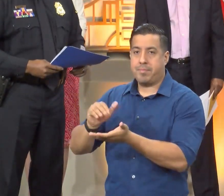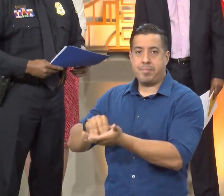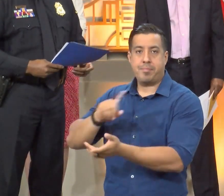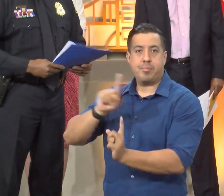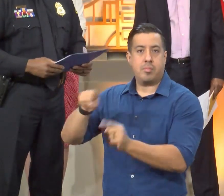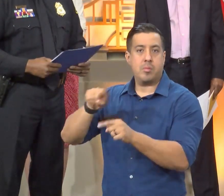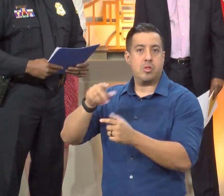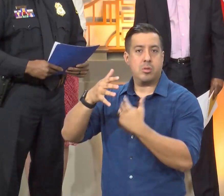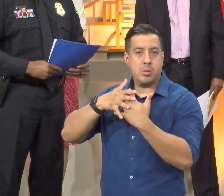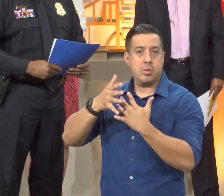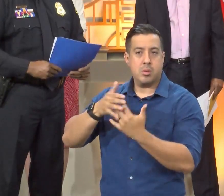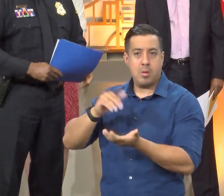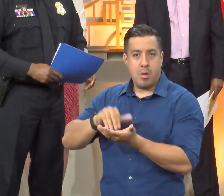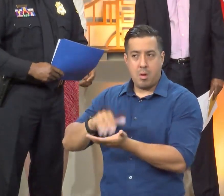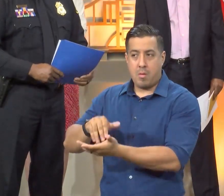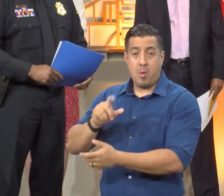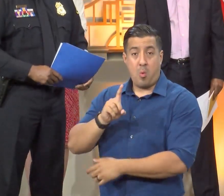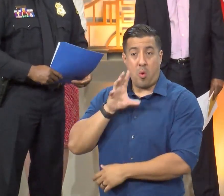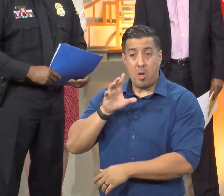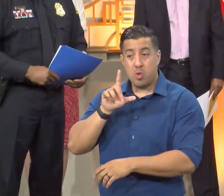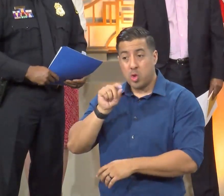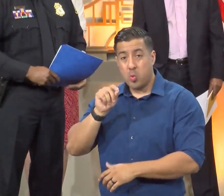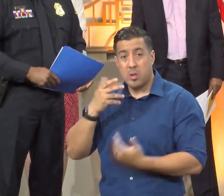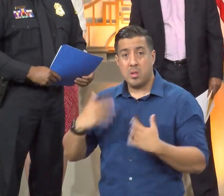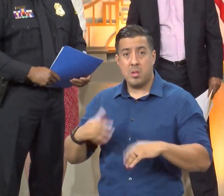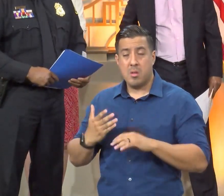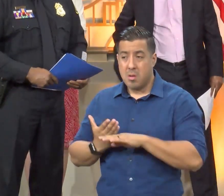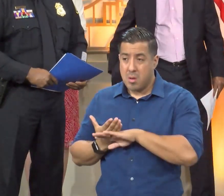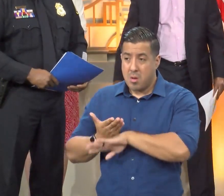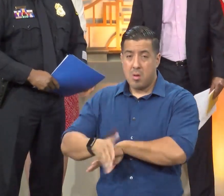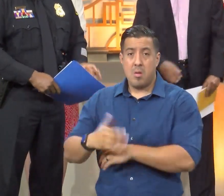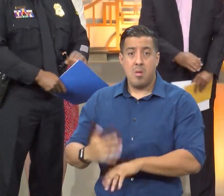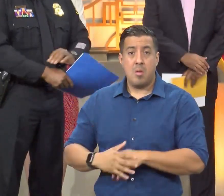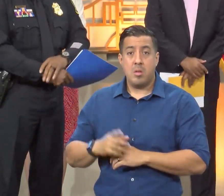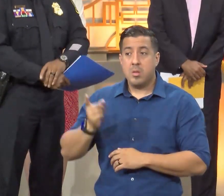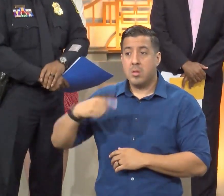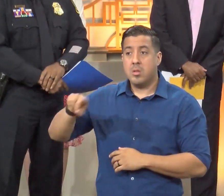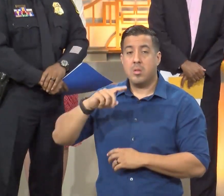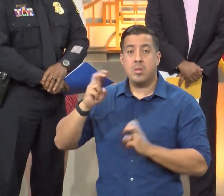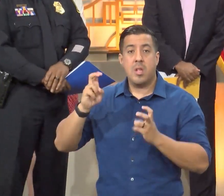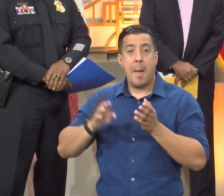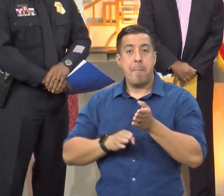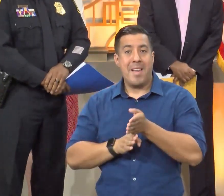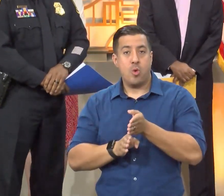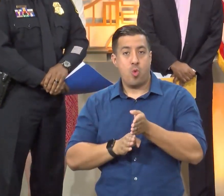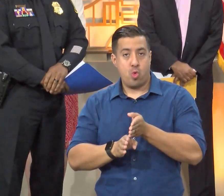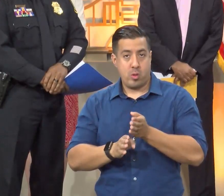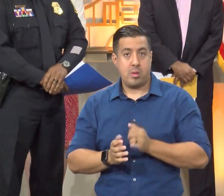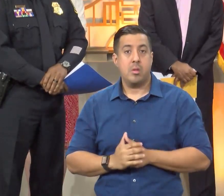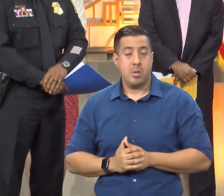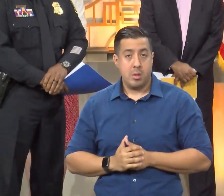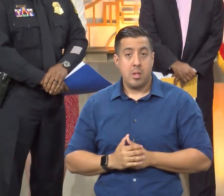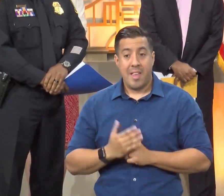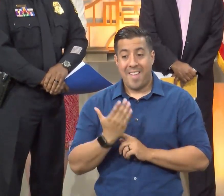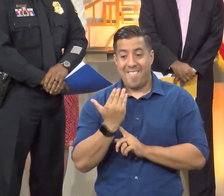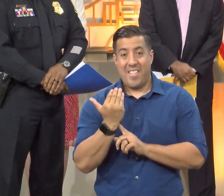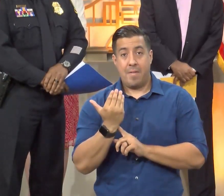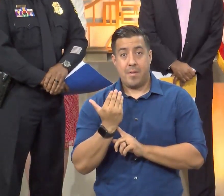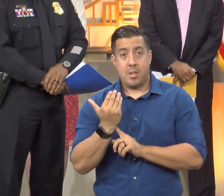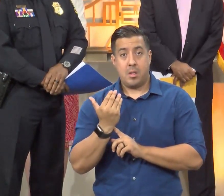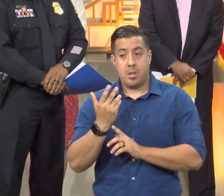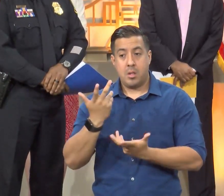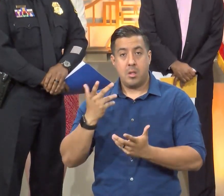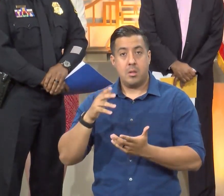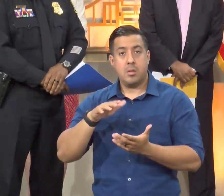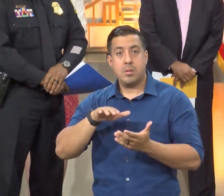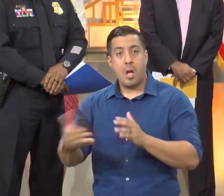Of the over 120, an overwhelming majority would be classified as minorities. 15 were killed trying to